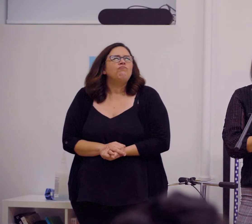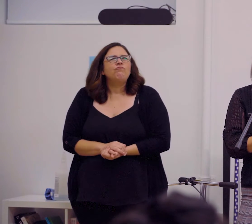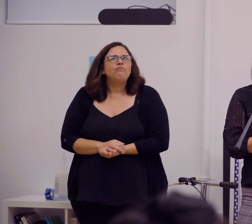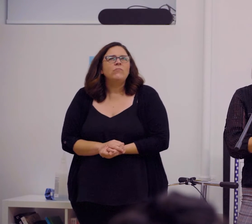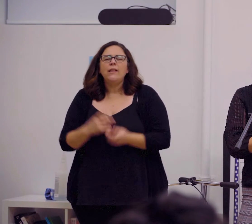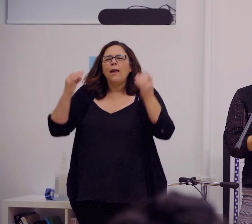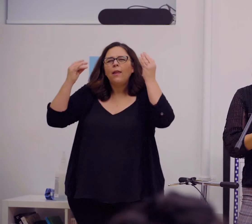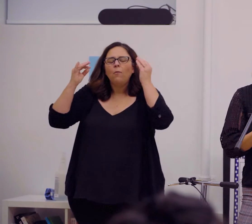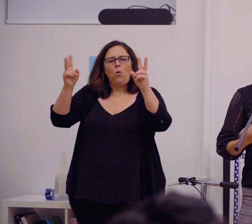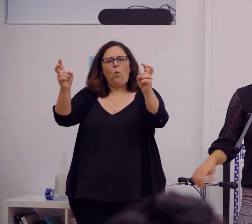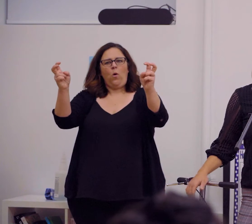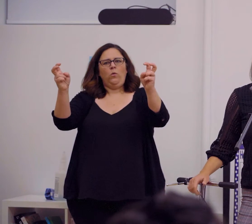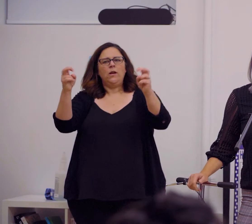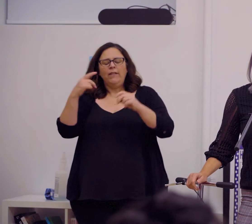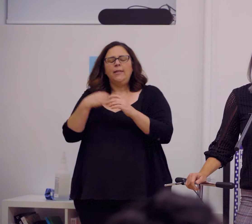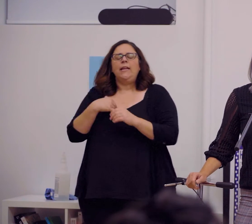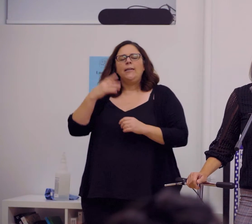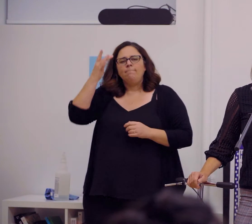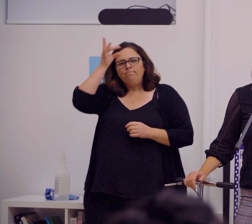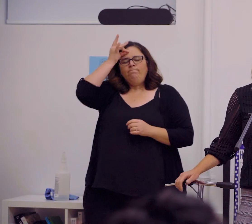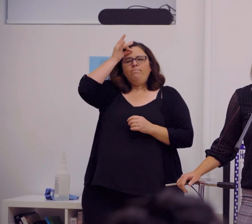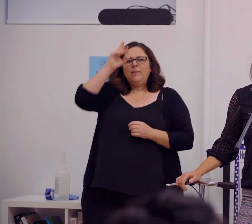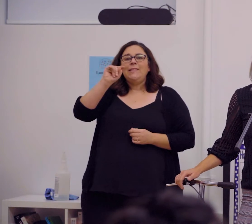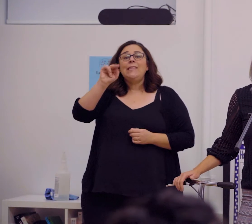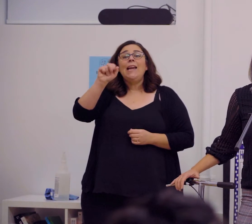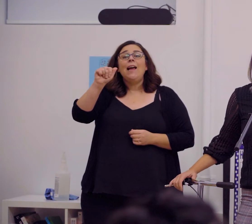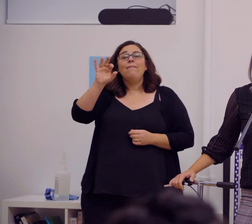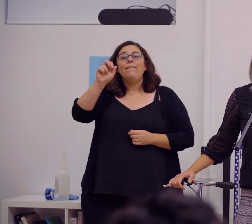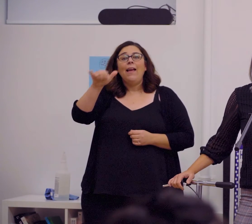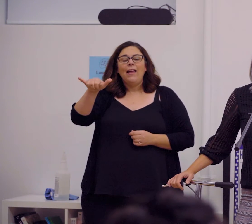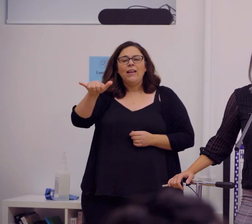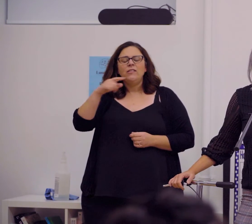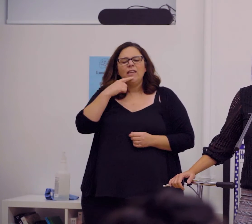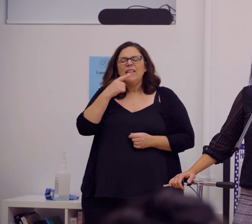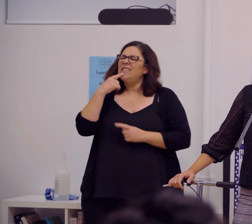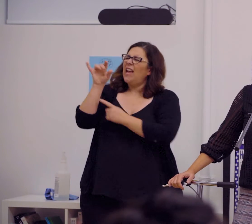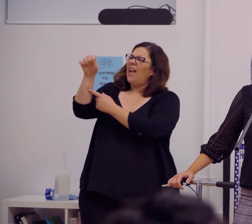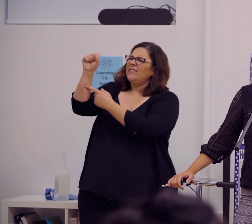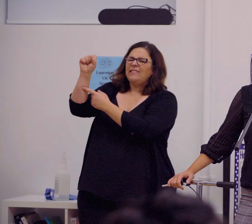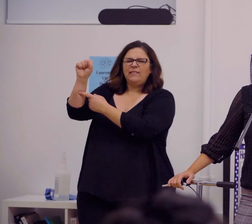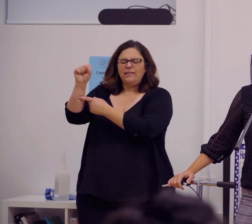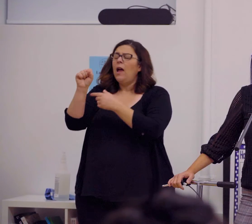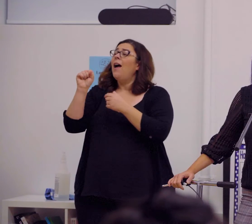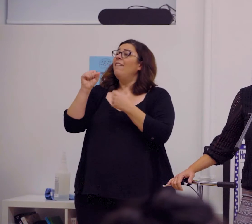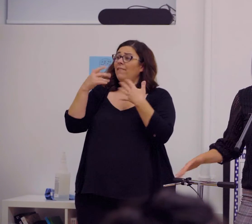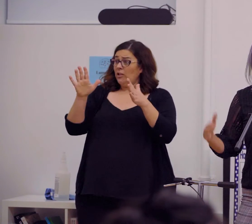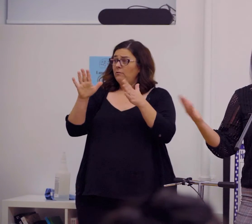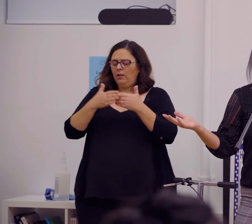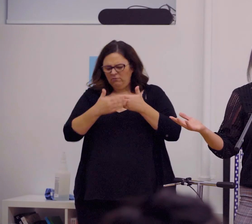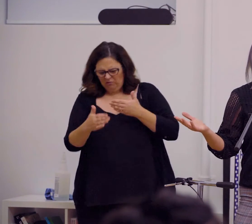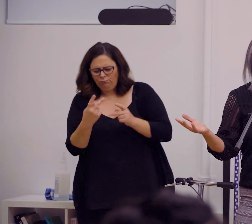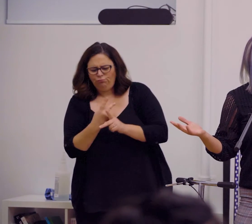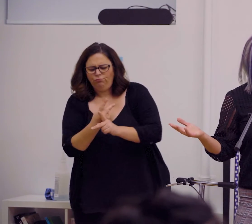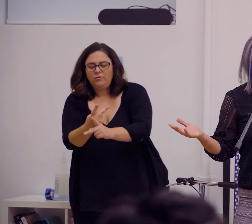I was reminded of a quote that resonates with me by Tina Fey, and it says, just say yes, and you'll figure it out afterwards. So